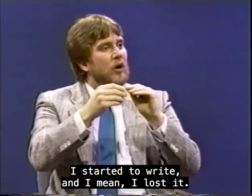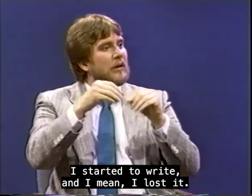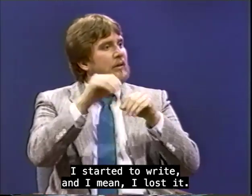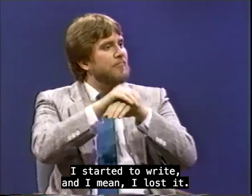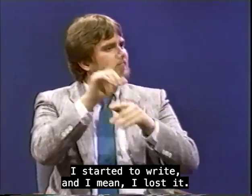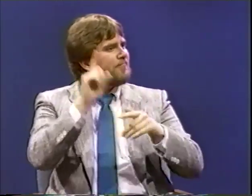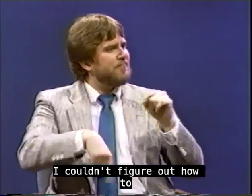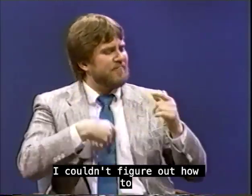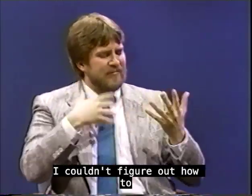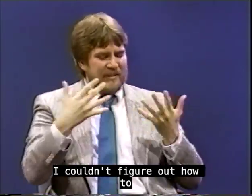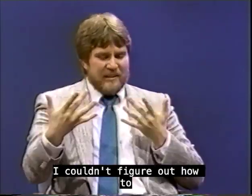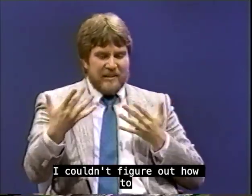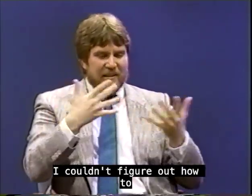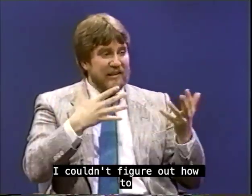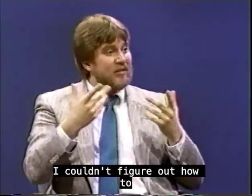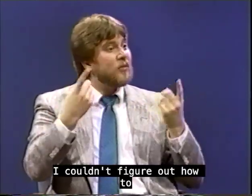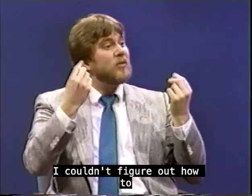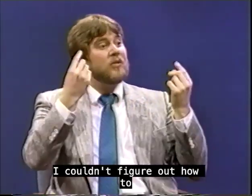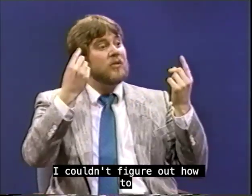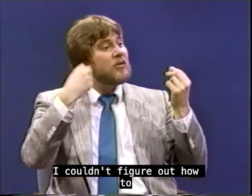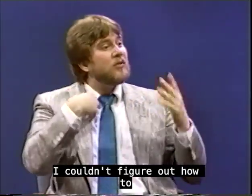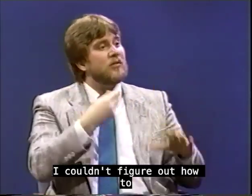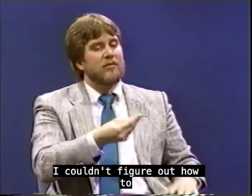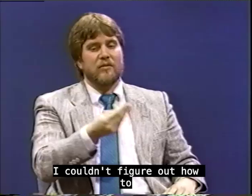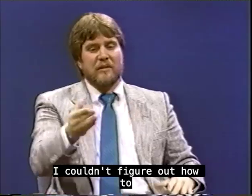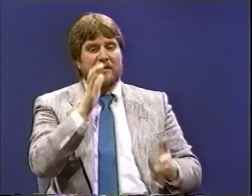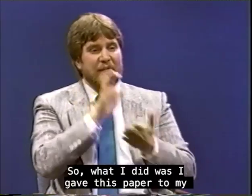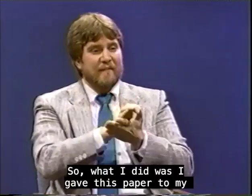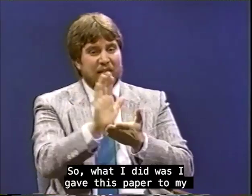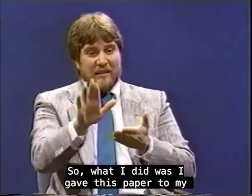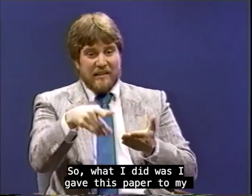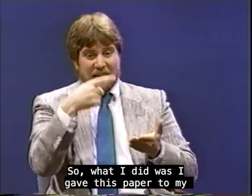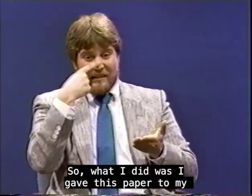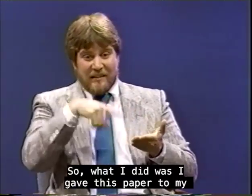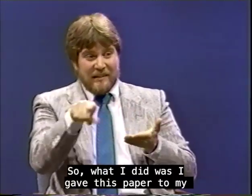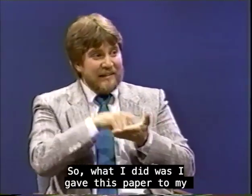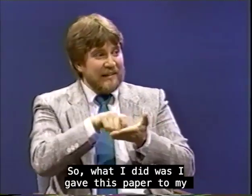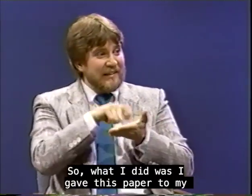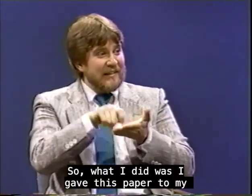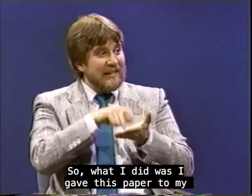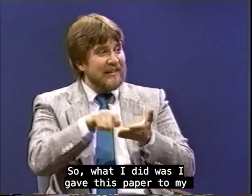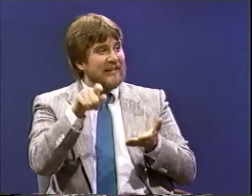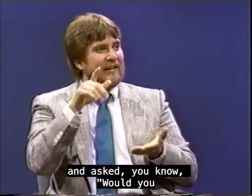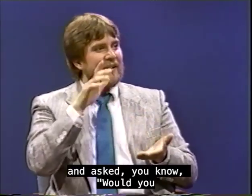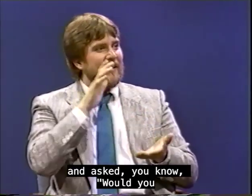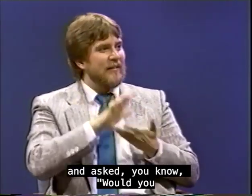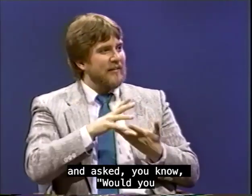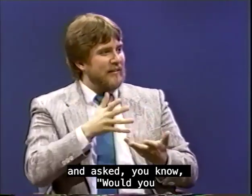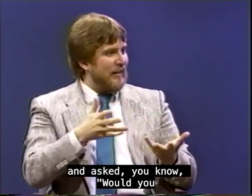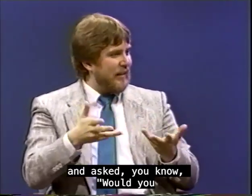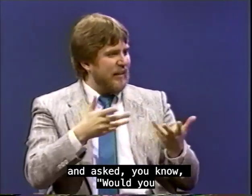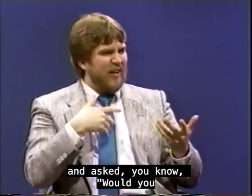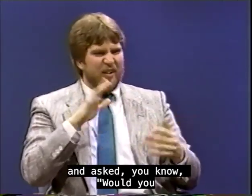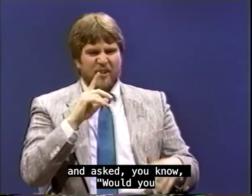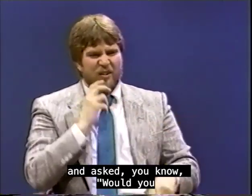I lost it. I couldn't figure out how to get my thoughts into English. So what I did was I gave this paper to my wife and asked, would you mind writing this for